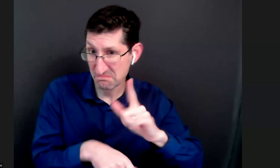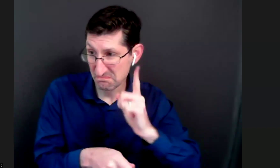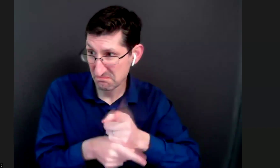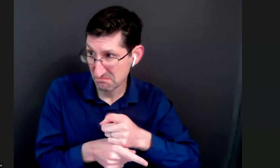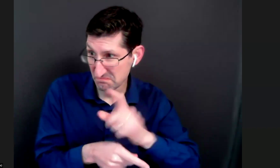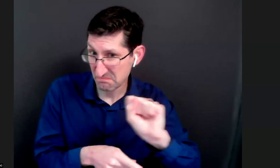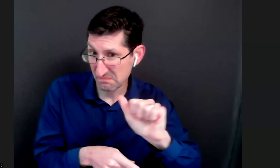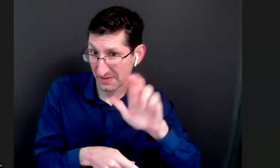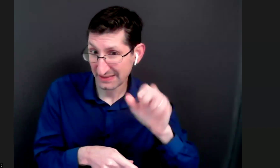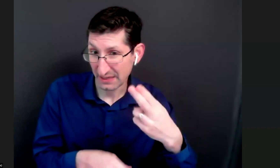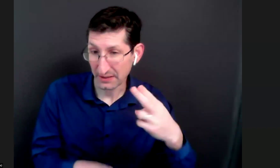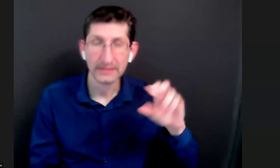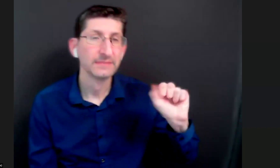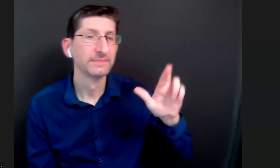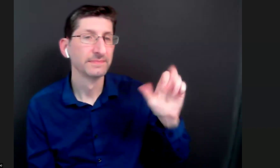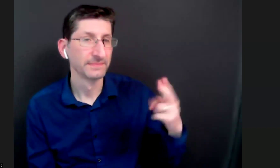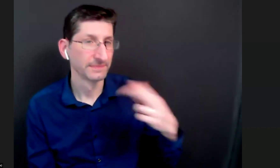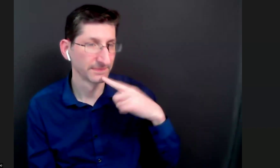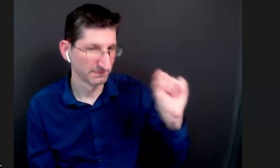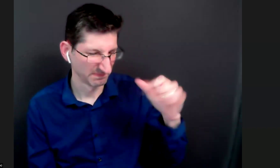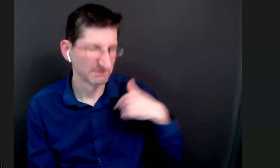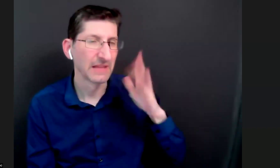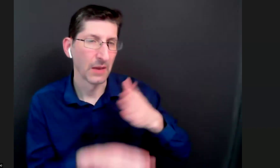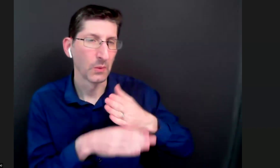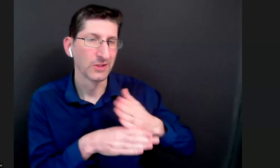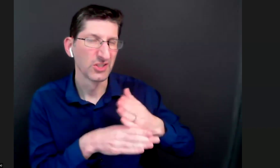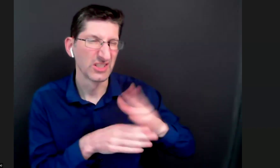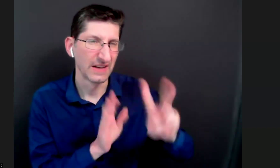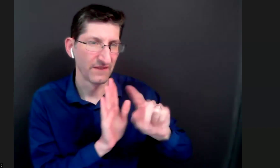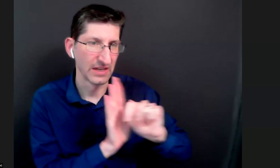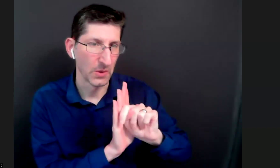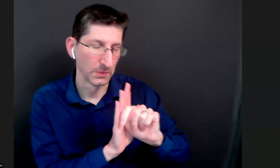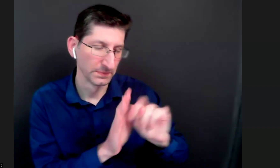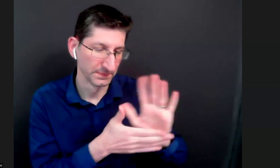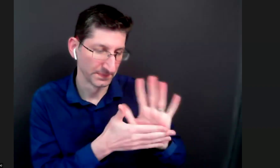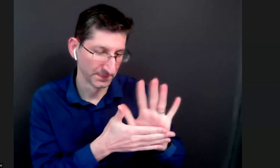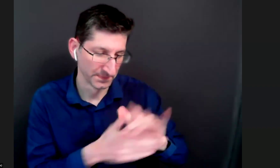Yep, I'm gonna share the video right now. Thank you.